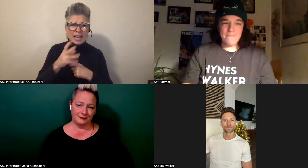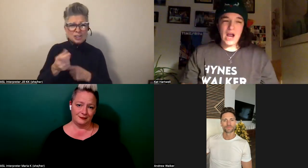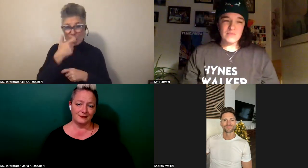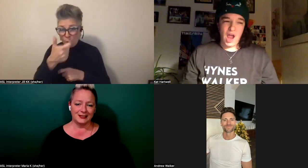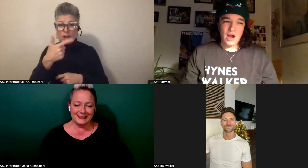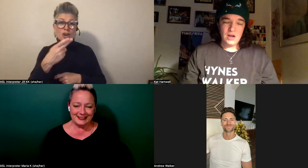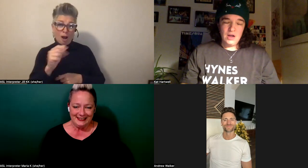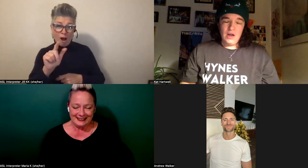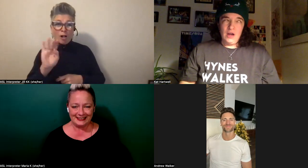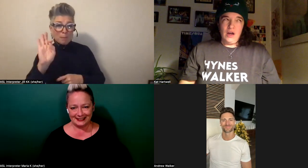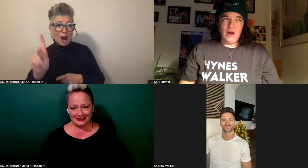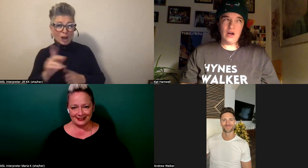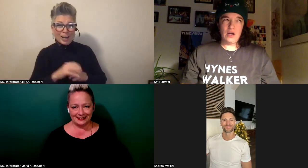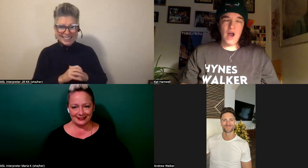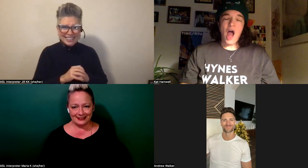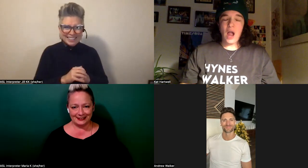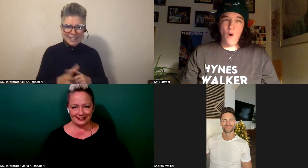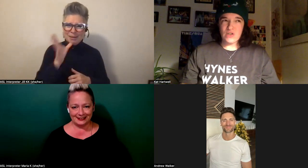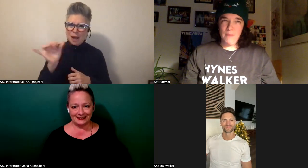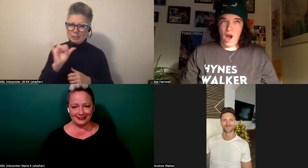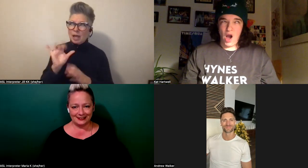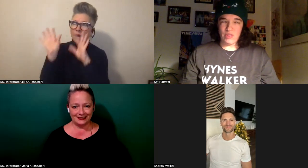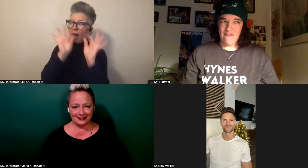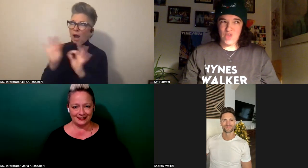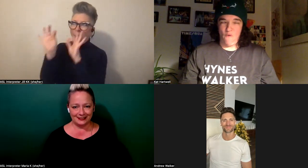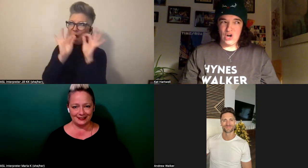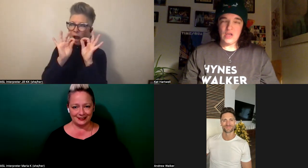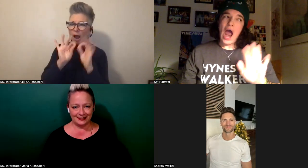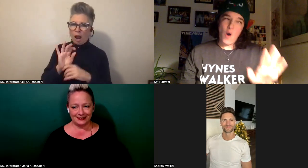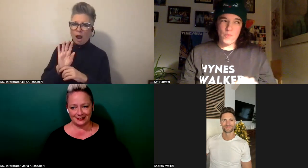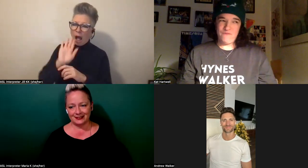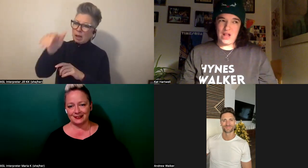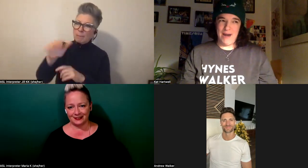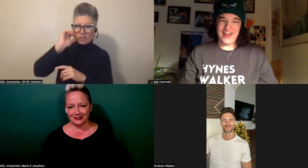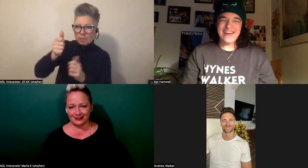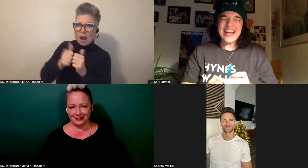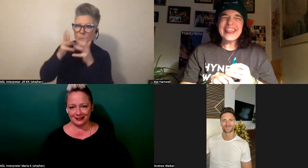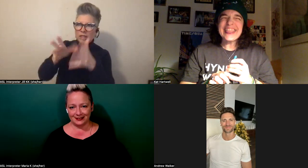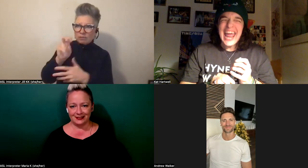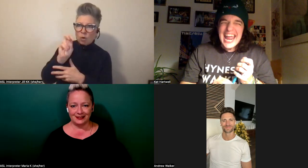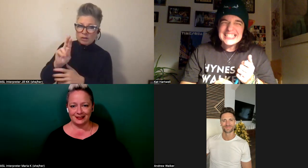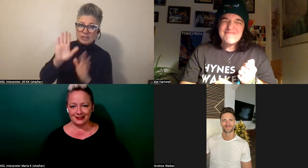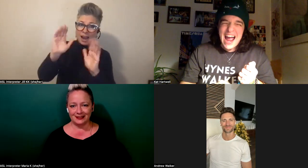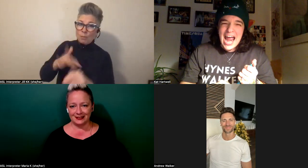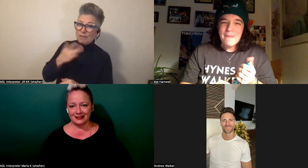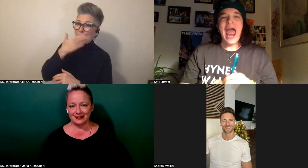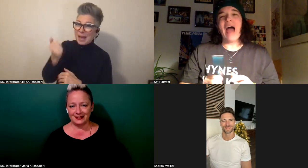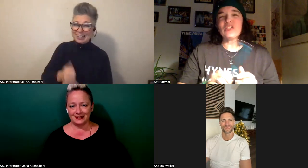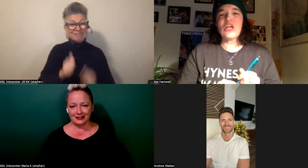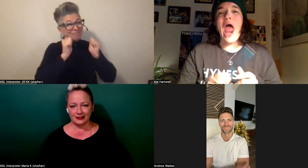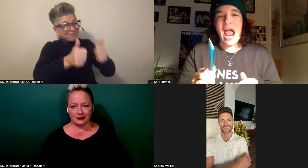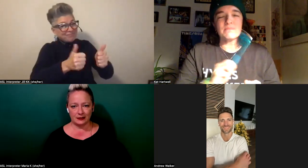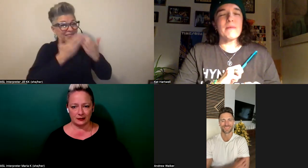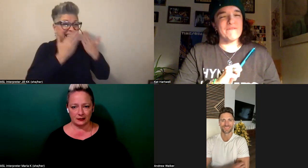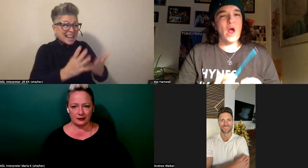Hallmark. Mom, like, I'll come over tomorrow with leftovers. I hope you feel better. Hey, thanks, Mom. I